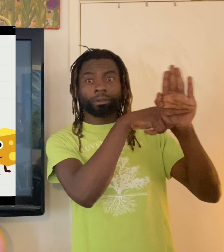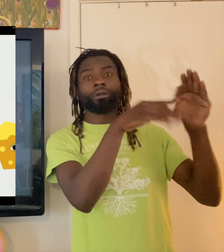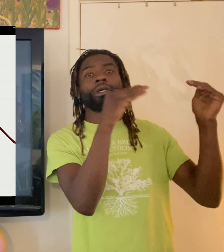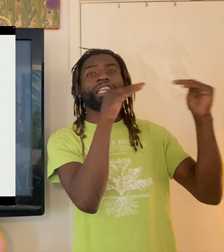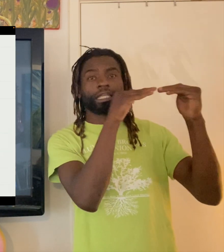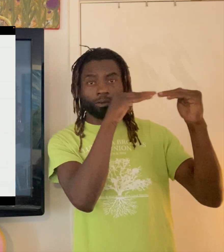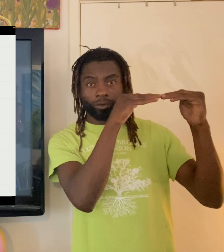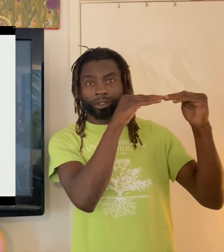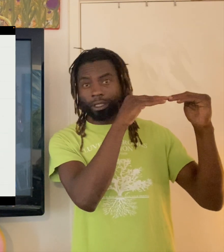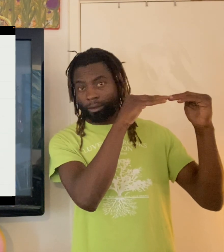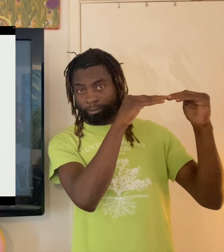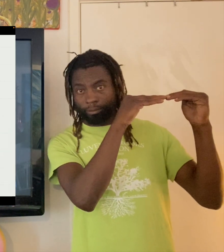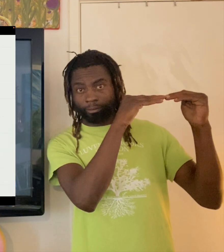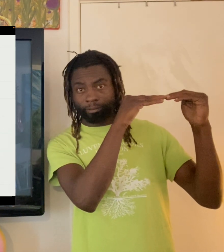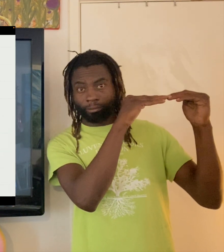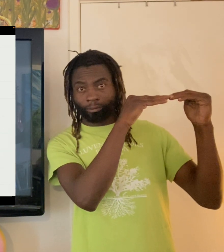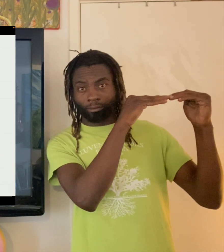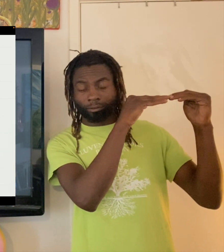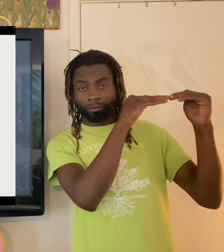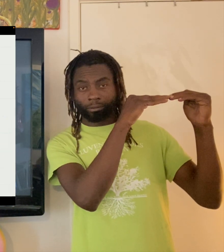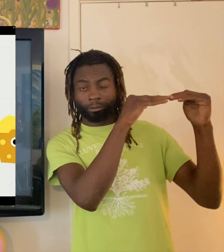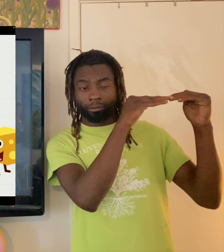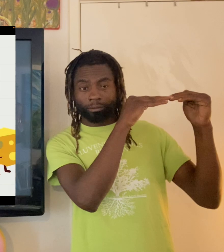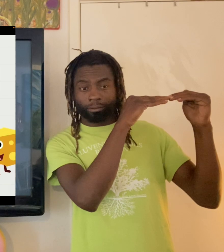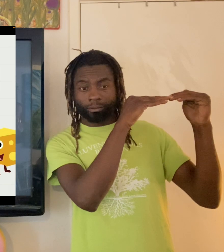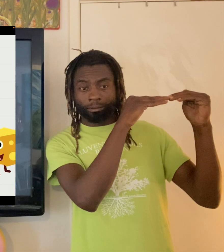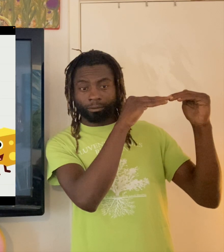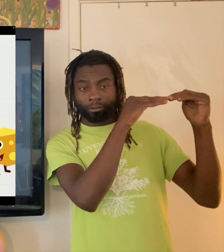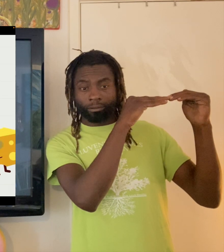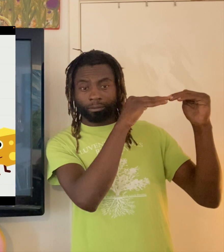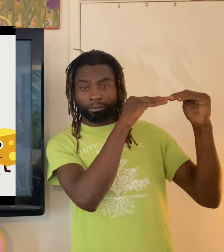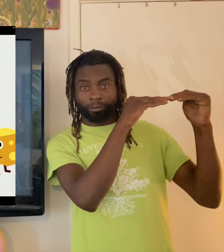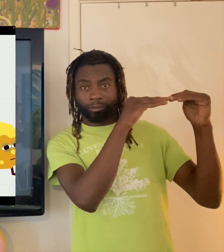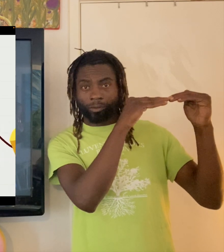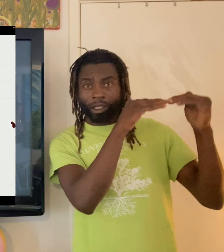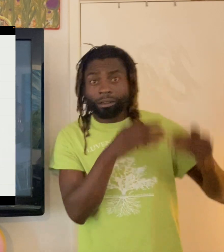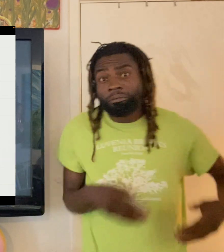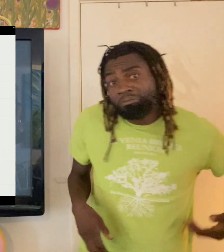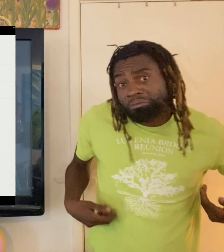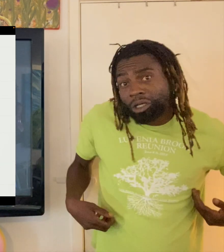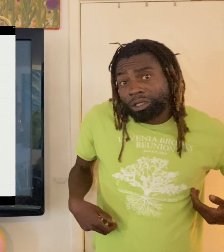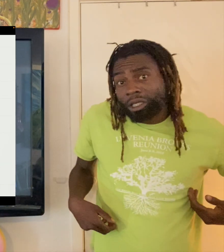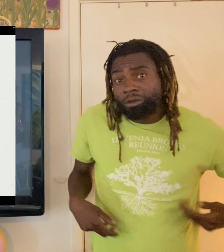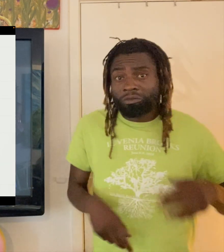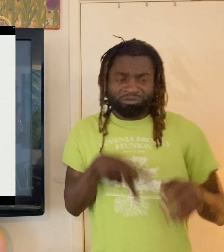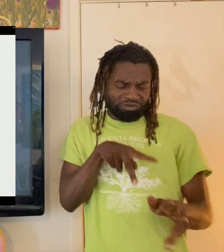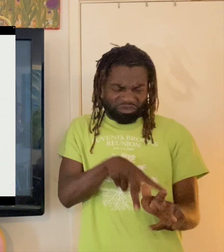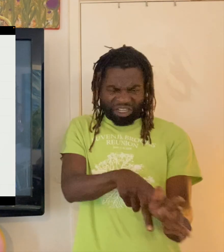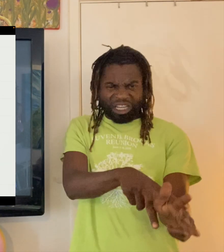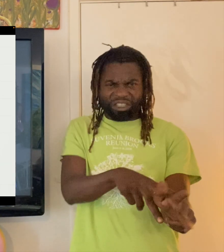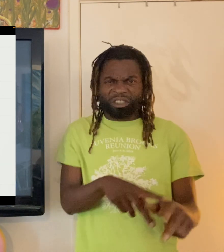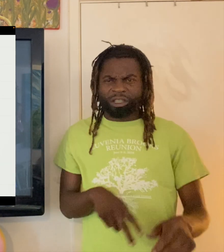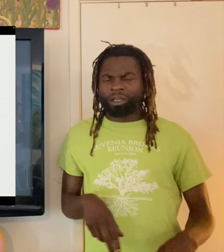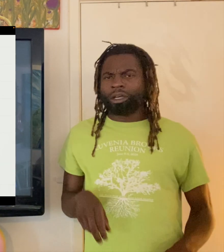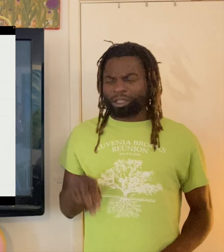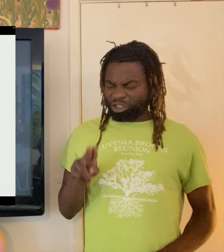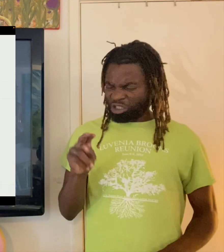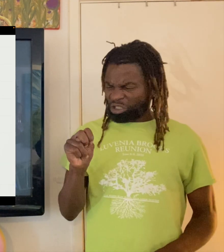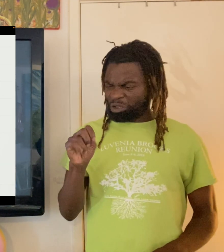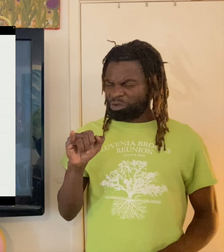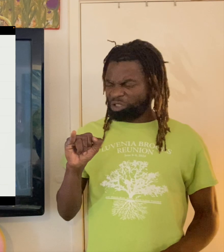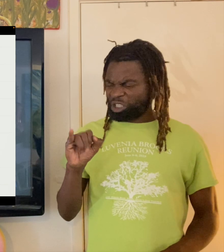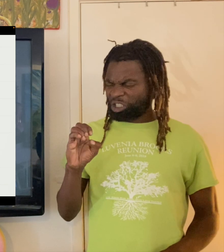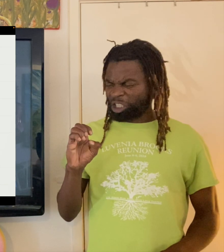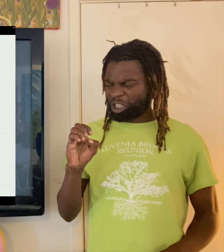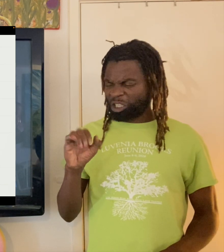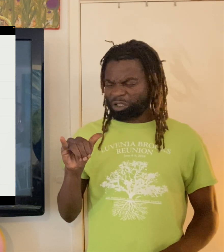sign. And this is an equal sign. Equal sign. And this is a monkey riding a